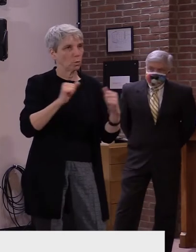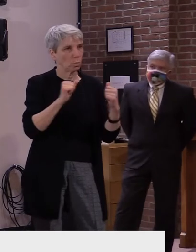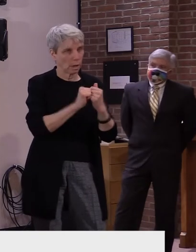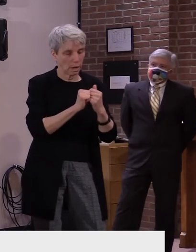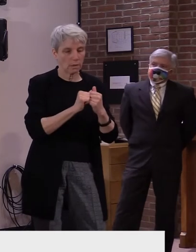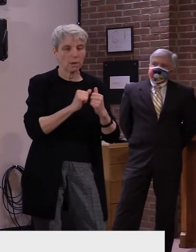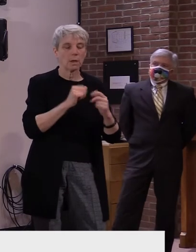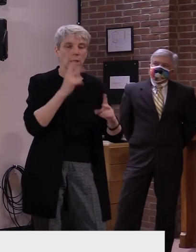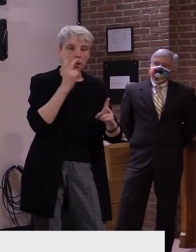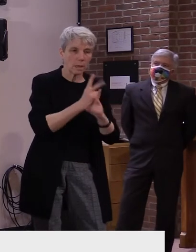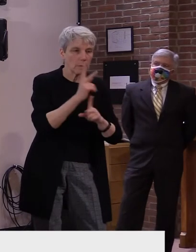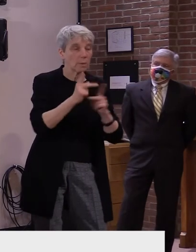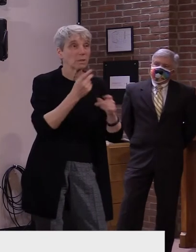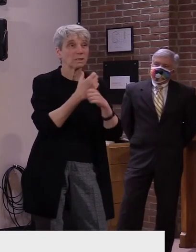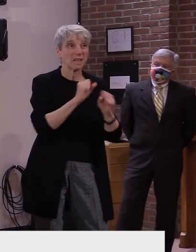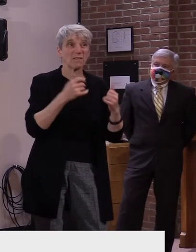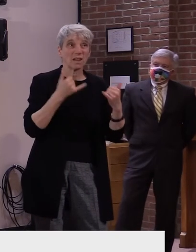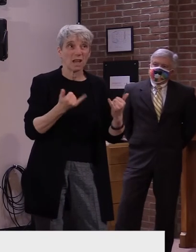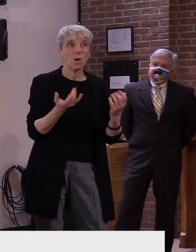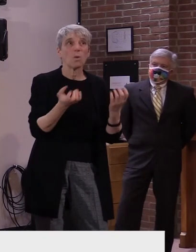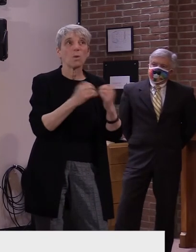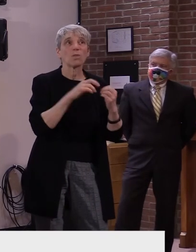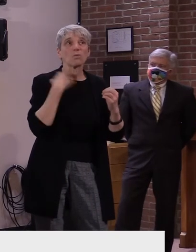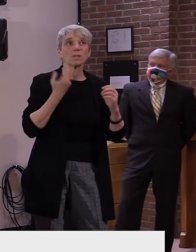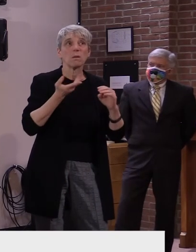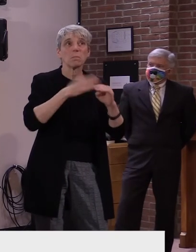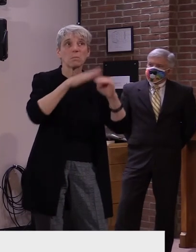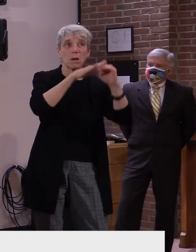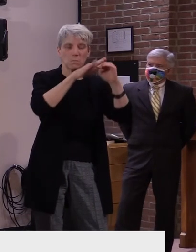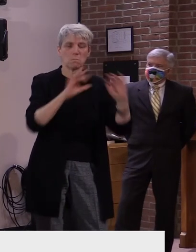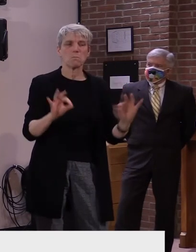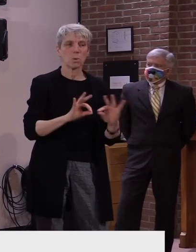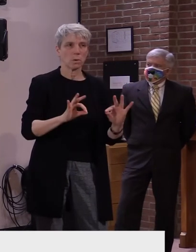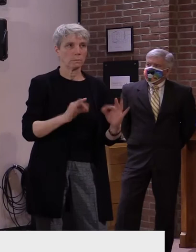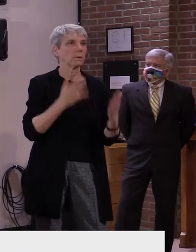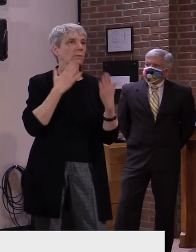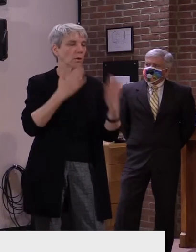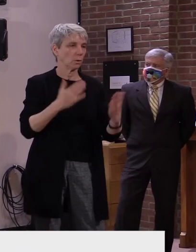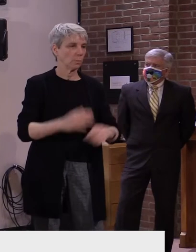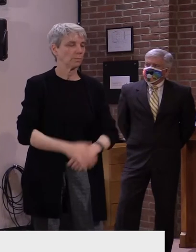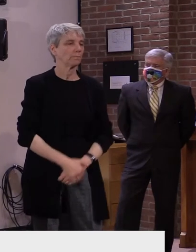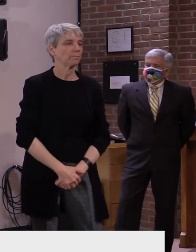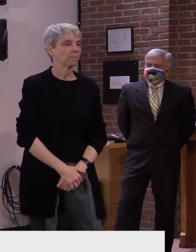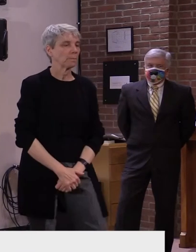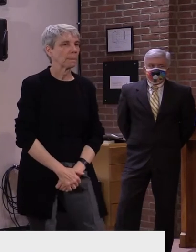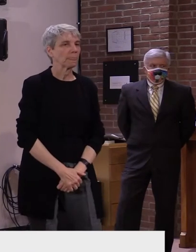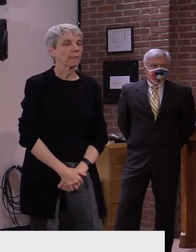wave of increased infection thank you